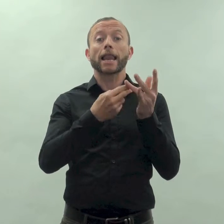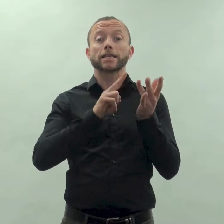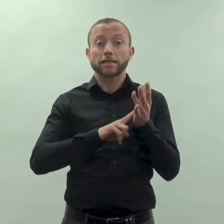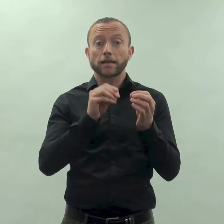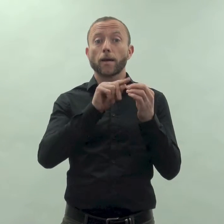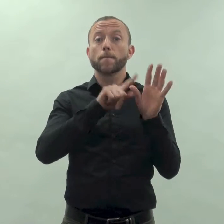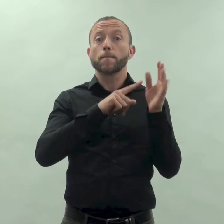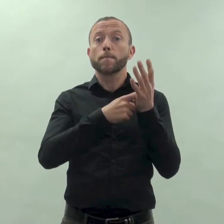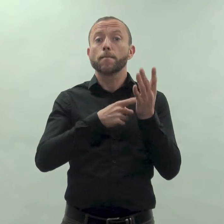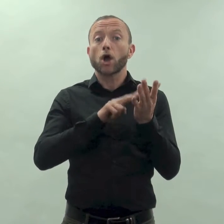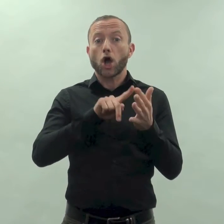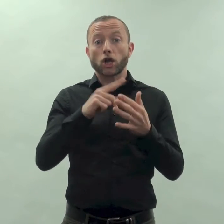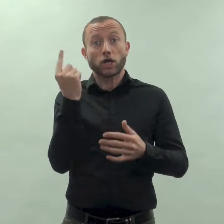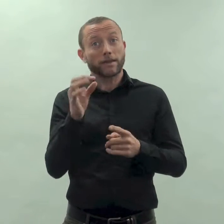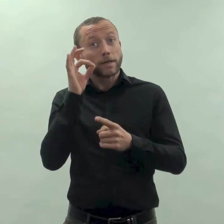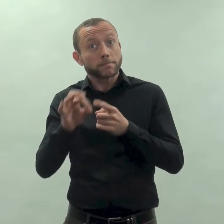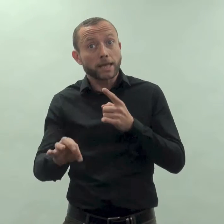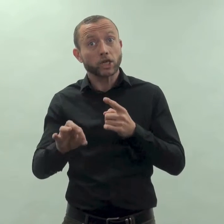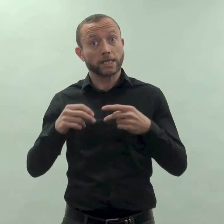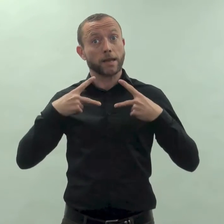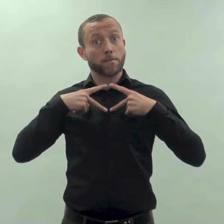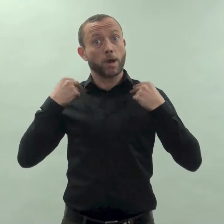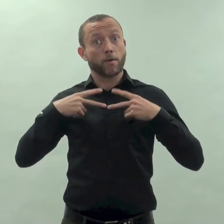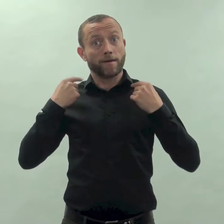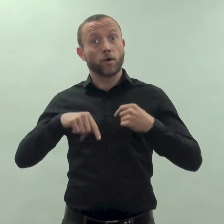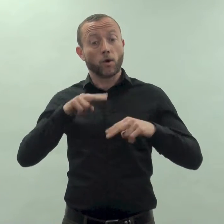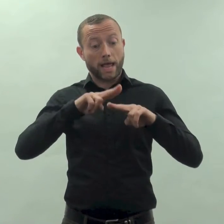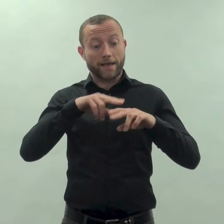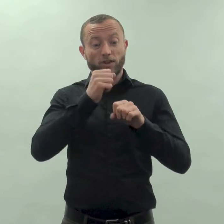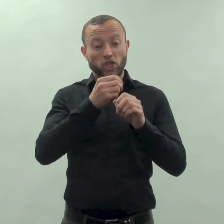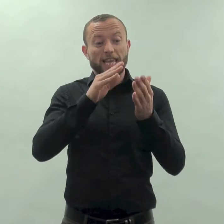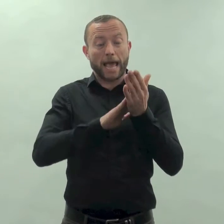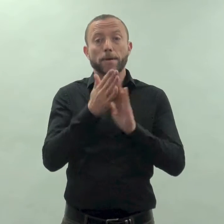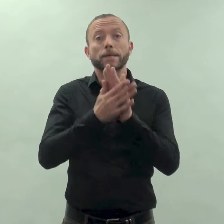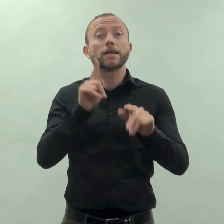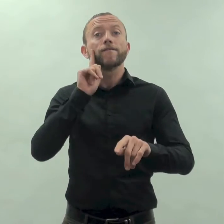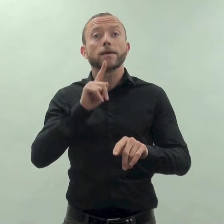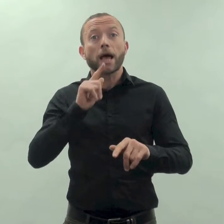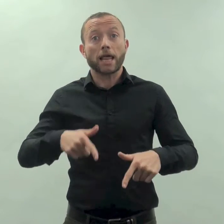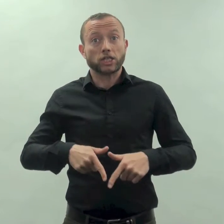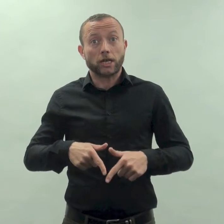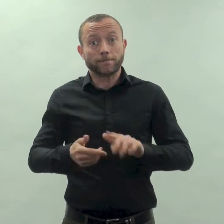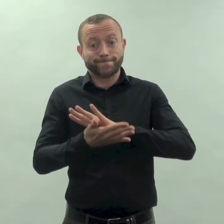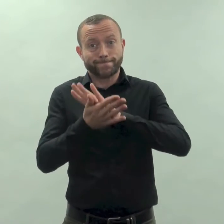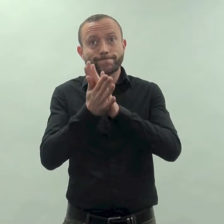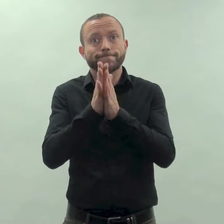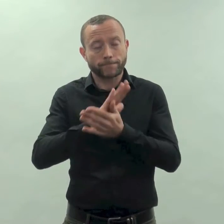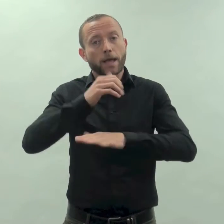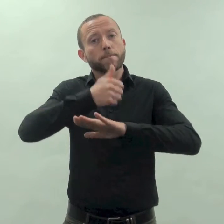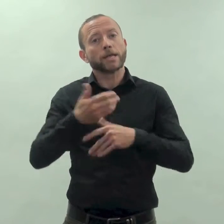Alison Byrne, Specialist Midwife for Female Genital Mutilation Service, Heart of England